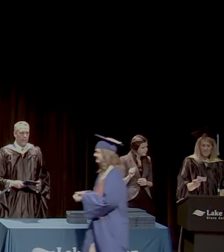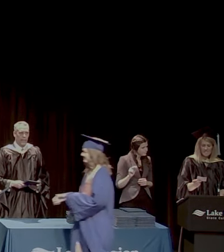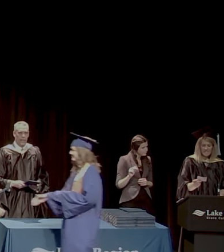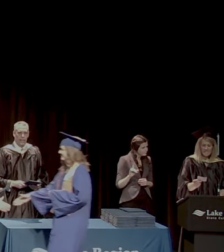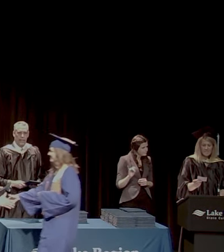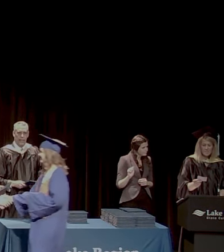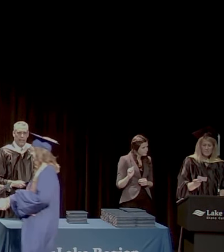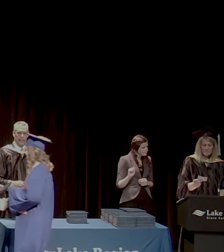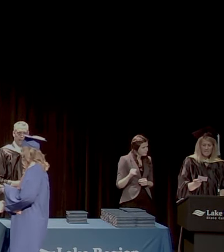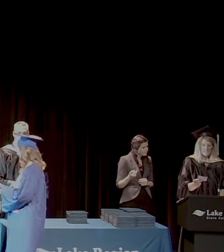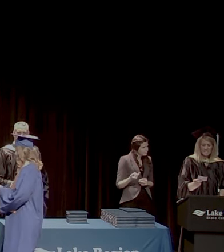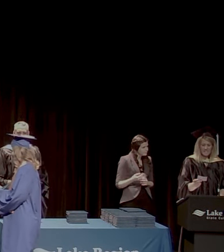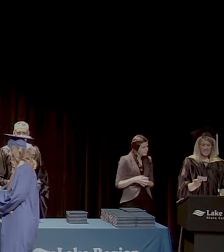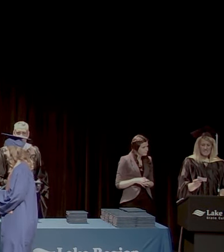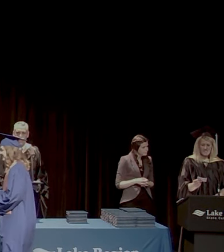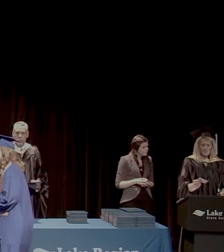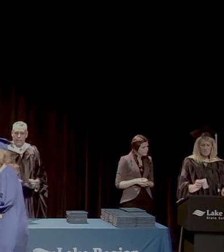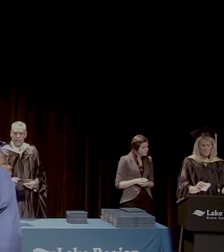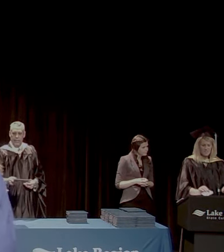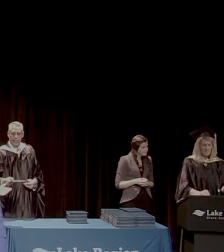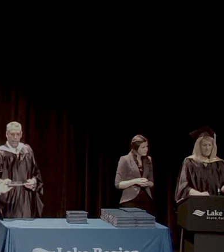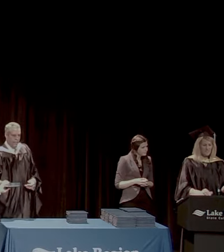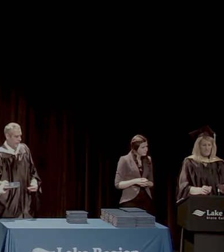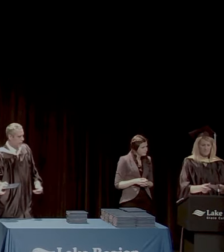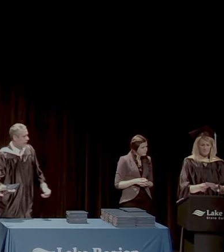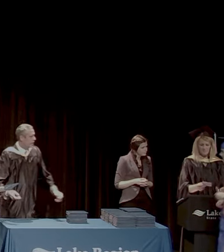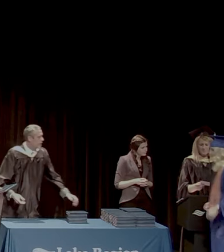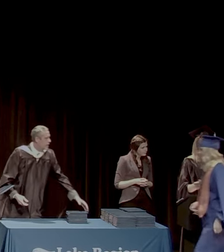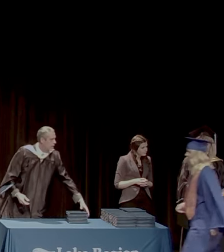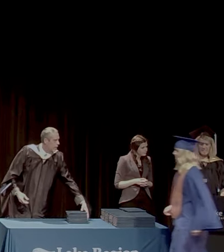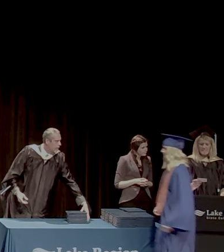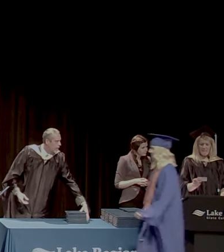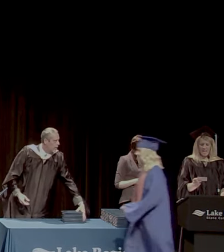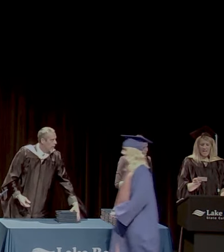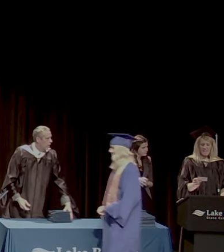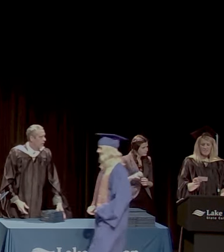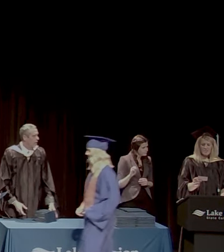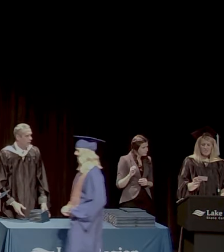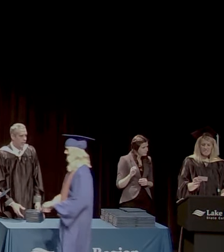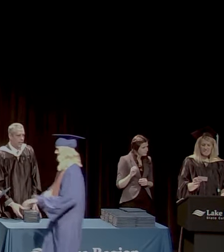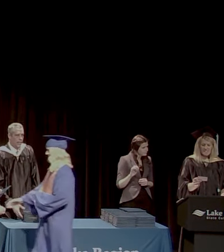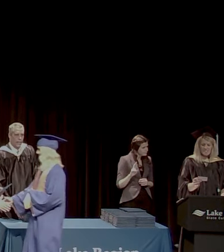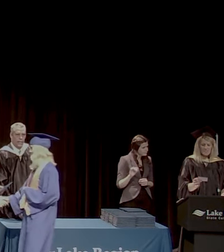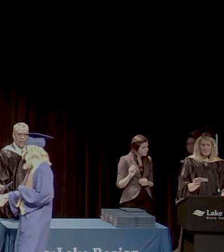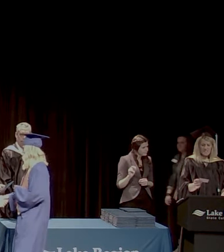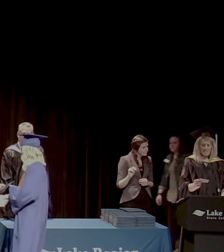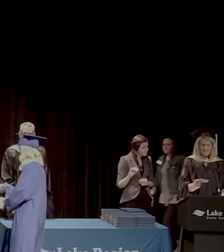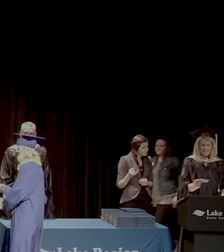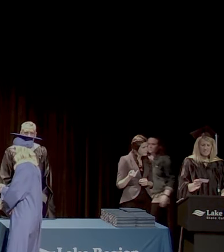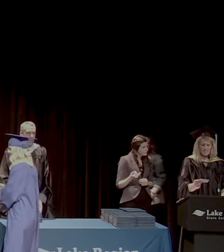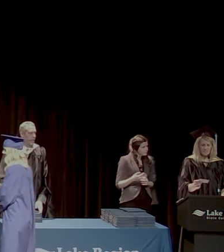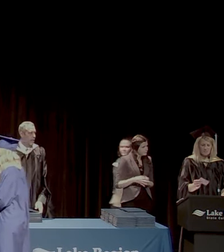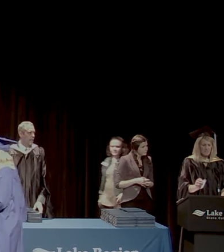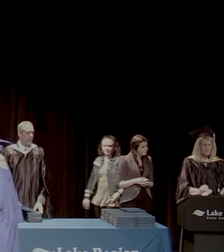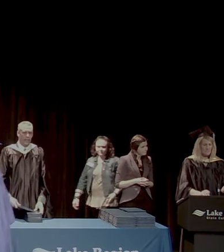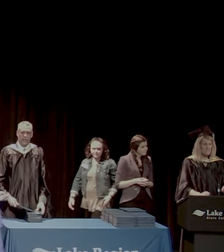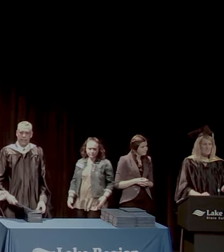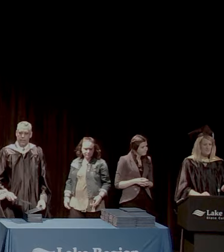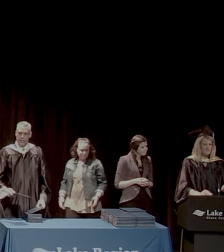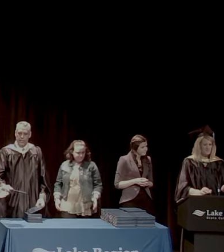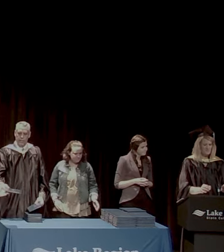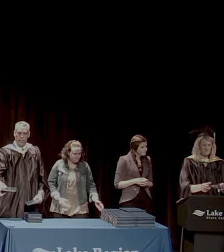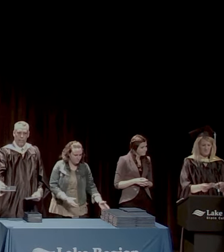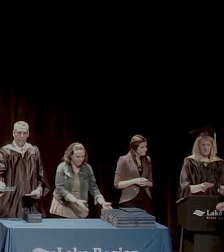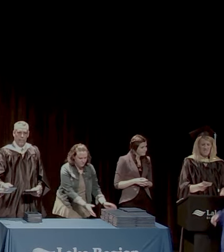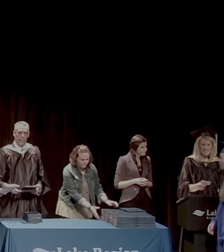Andrea Jorgensen, Associate in Applied Science, Associate Degree Nurse. Erin Jorgensen, Associate in Science, Liberal Arts.